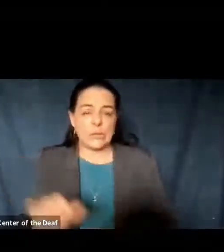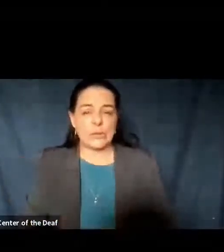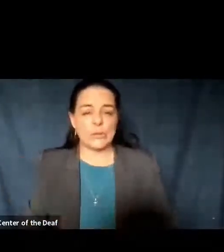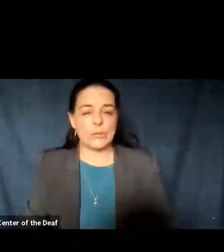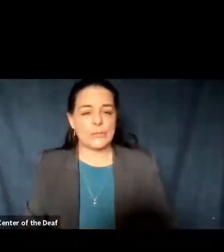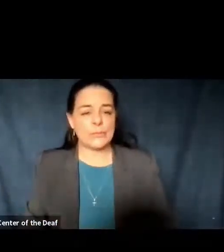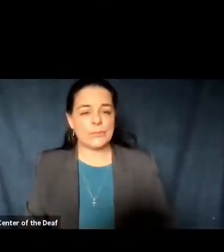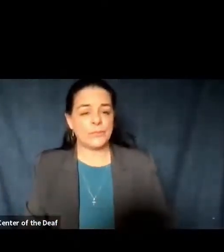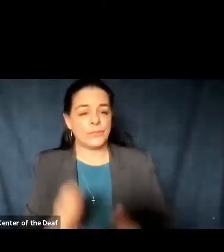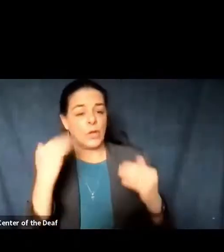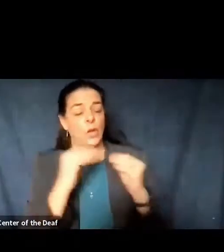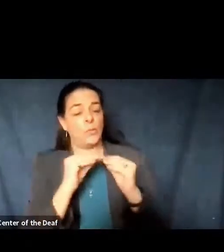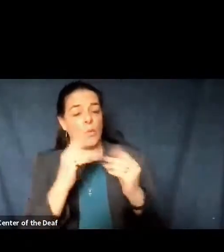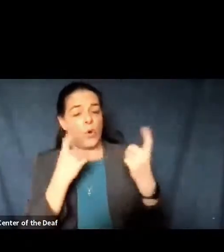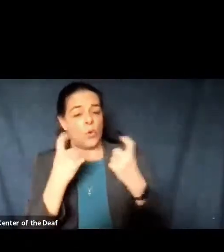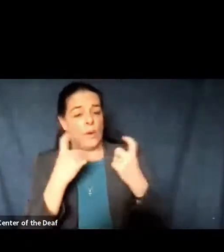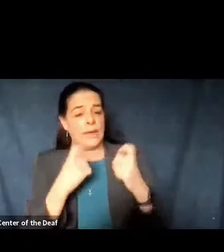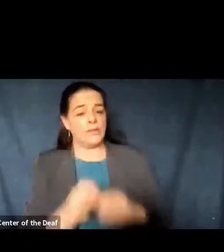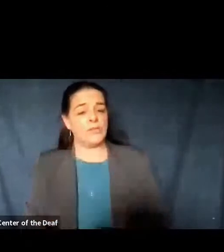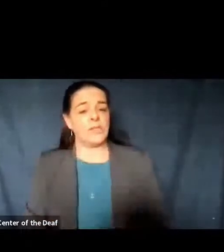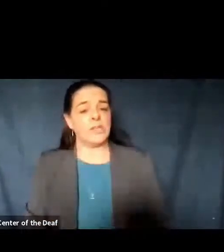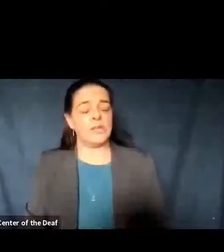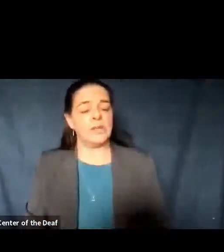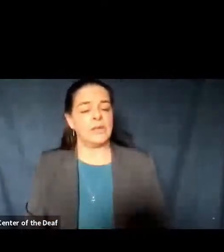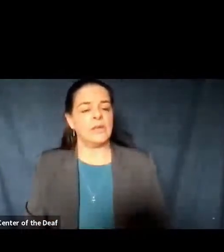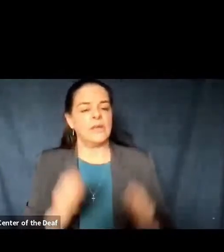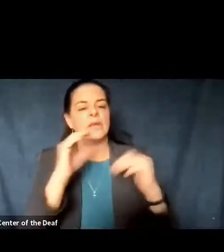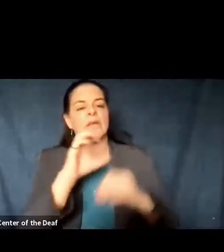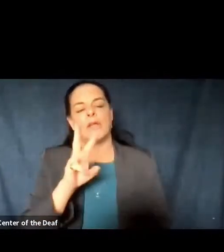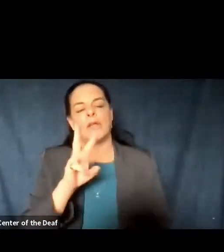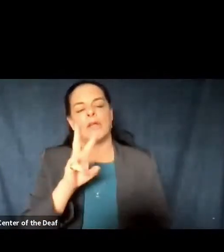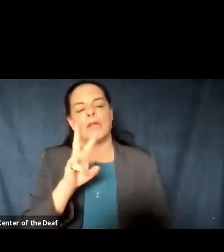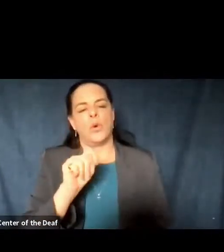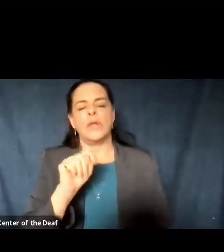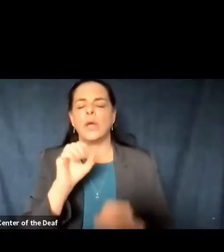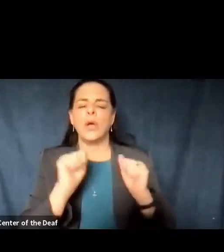questions? From Claire with WOT,